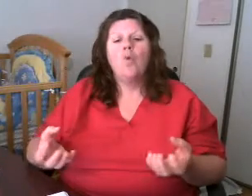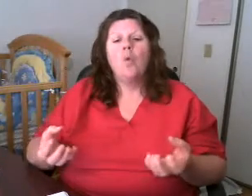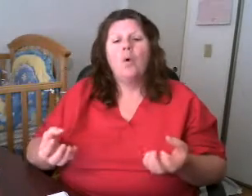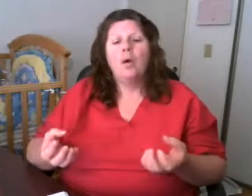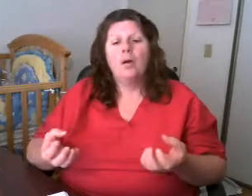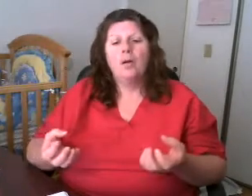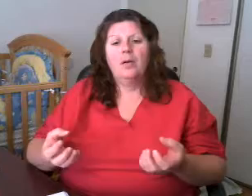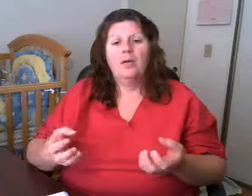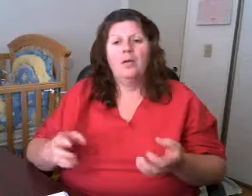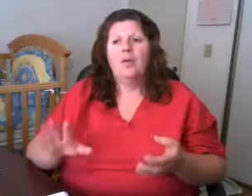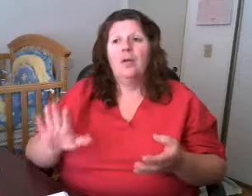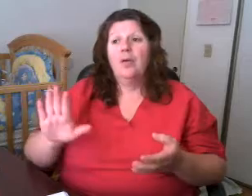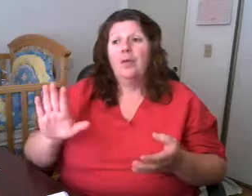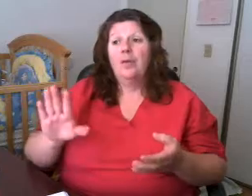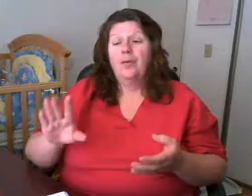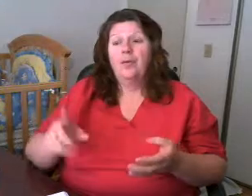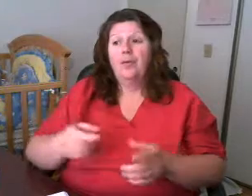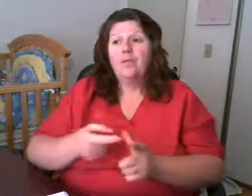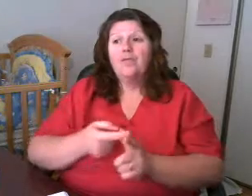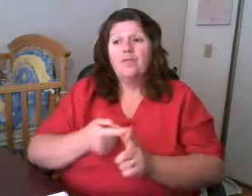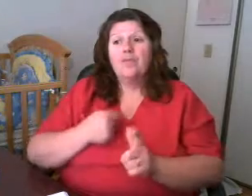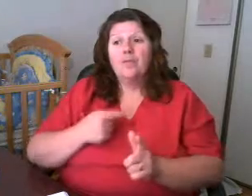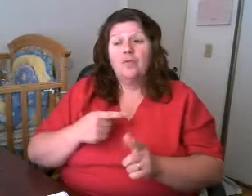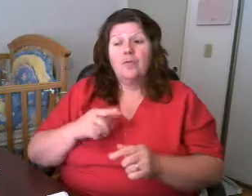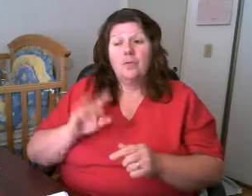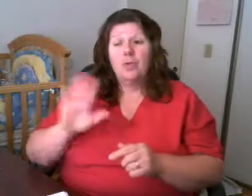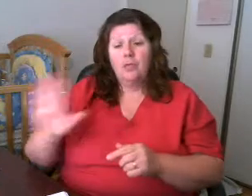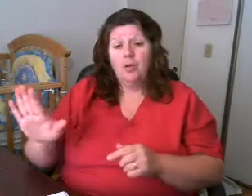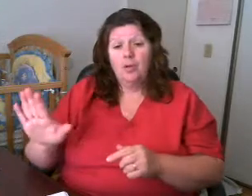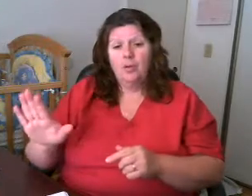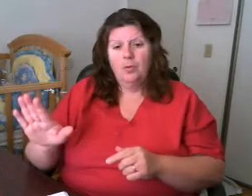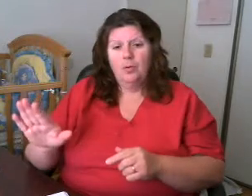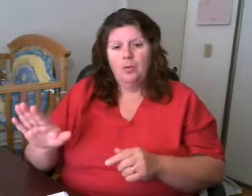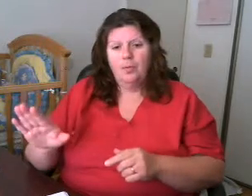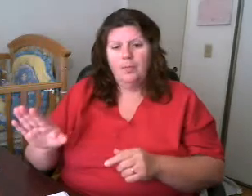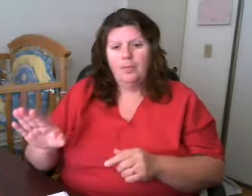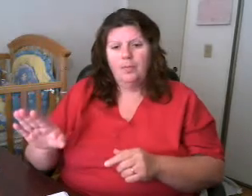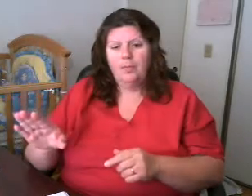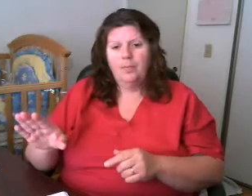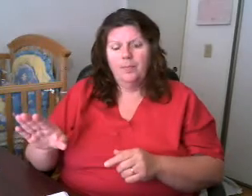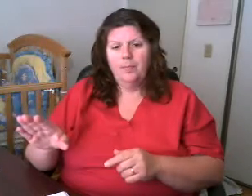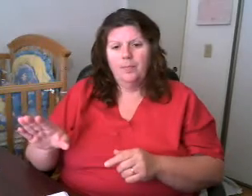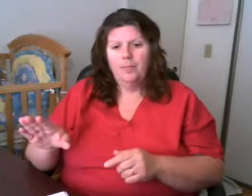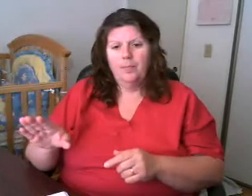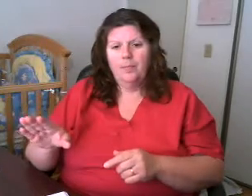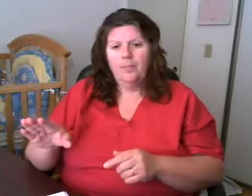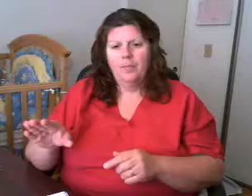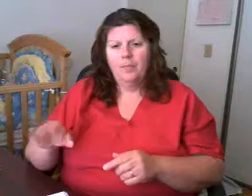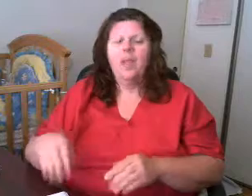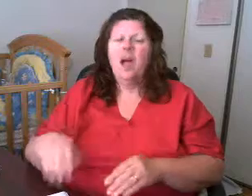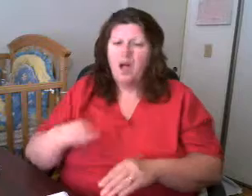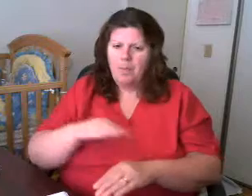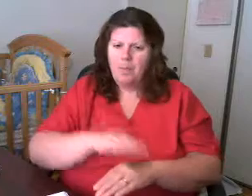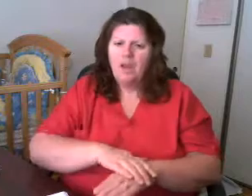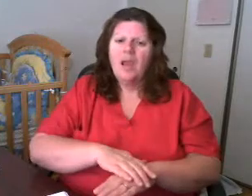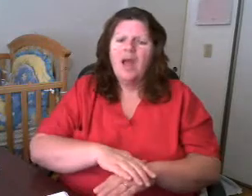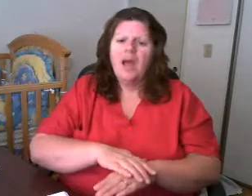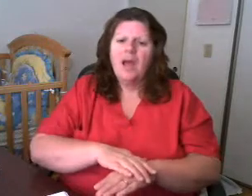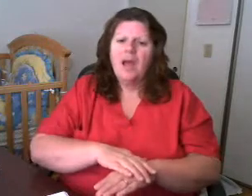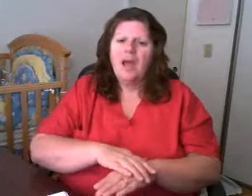All right, task number 4, apply the code of ethics for the interpreting profession. And these days we call it the